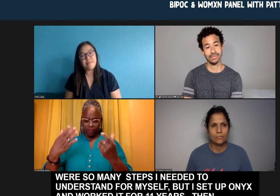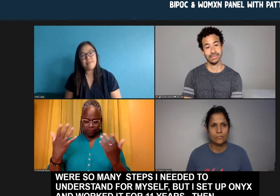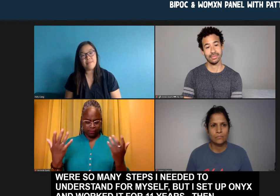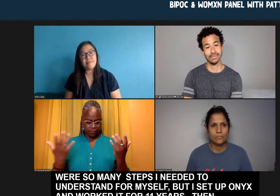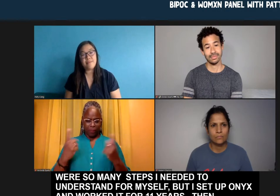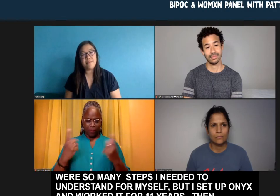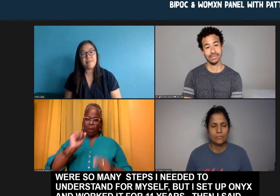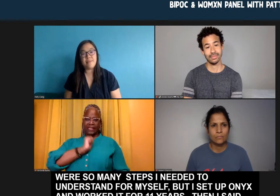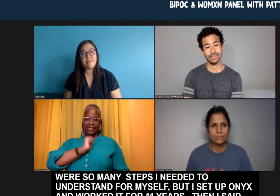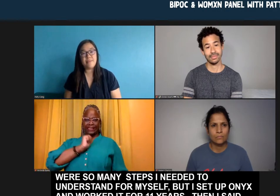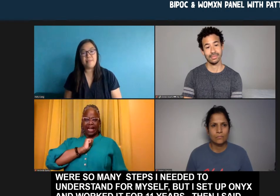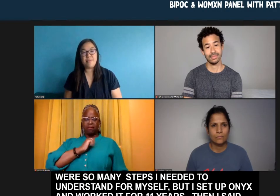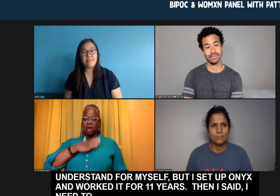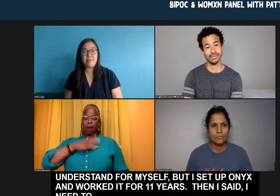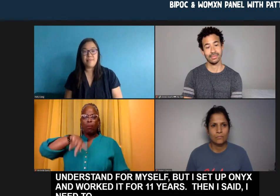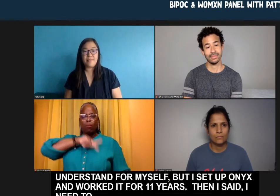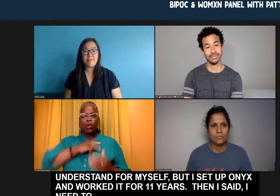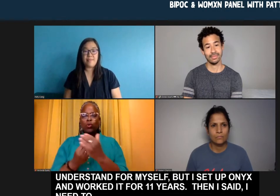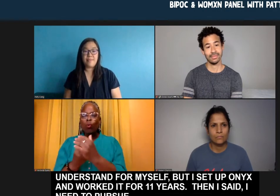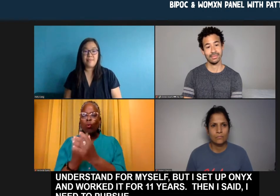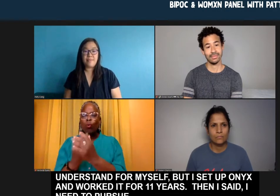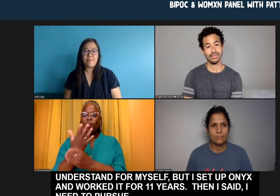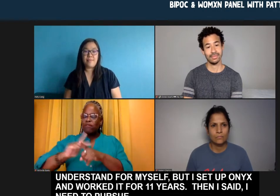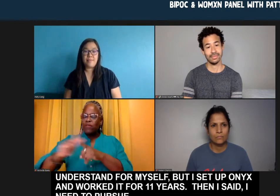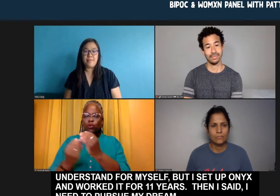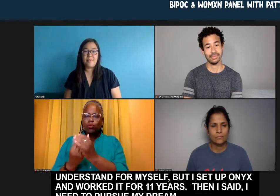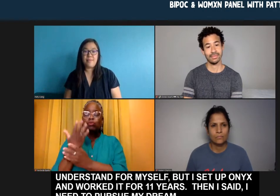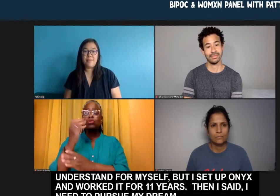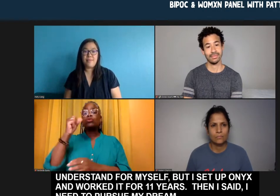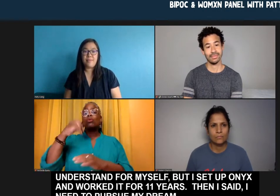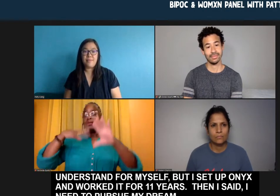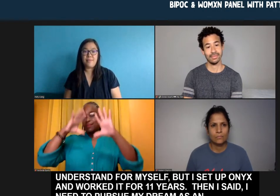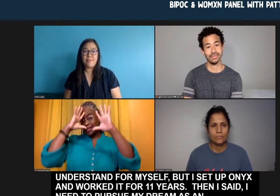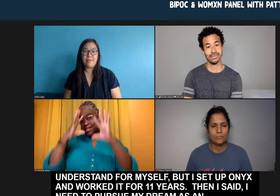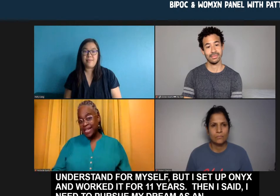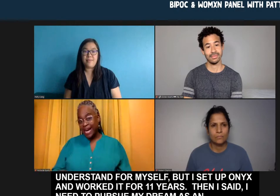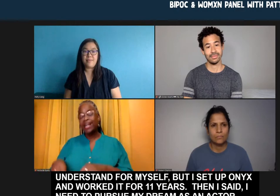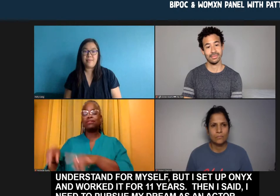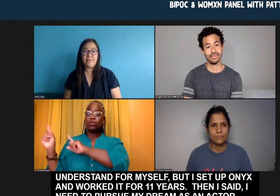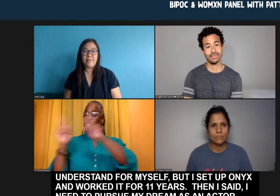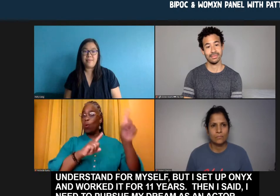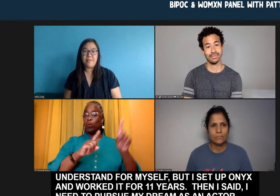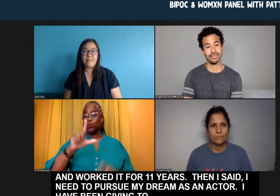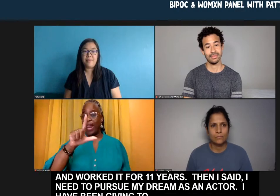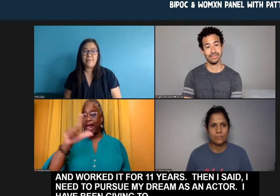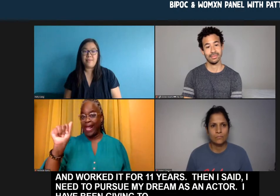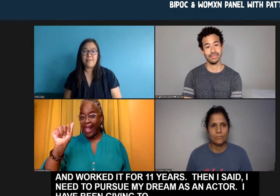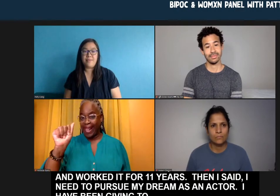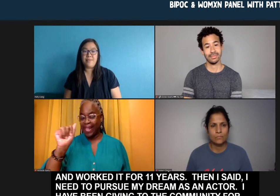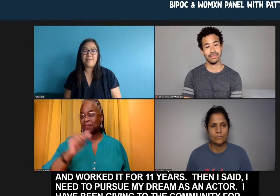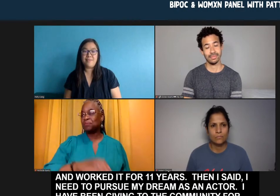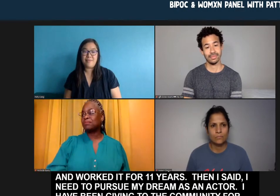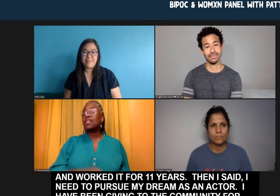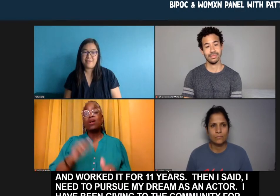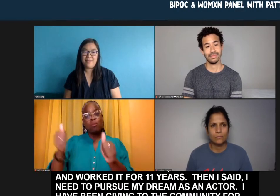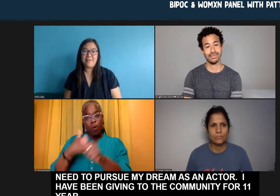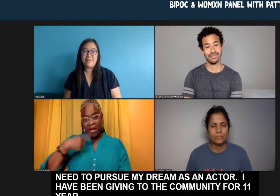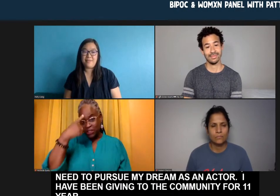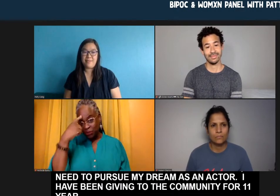to the community for a total of 11 years, but I need to be focusing on myself, my own personal growth. So then I decided to go